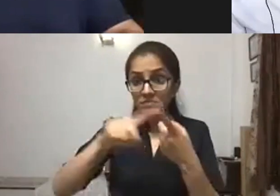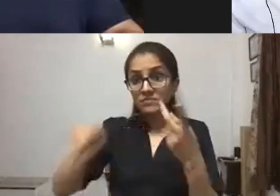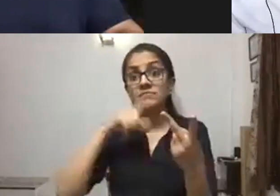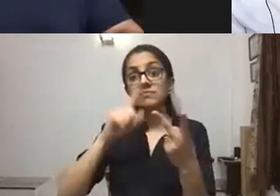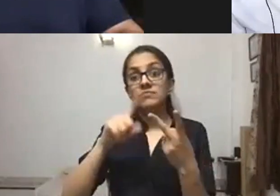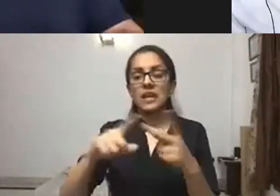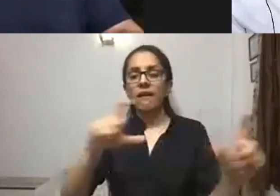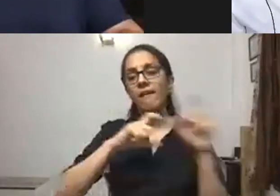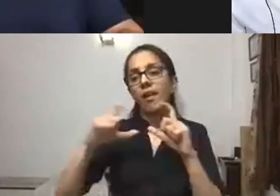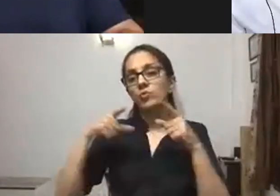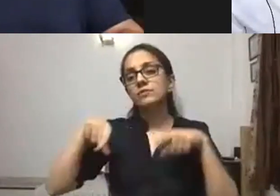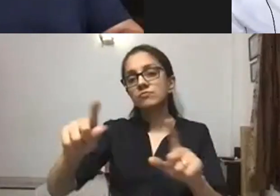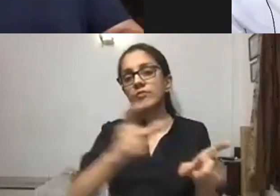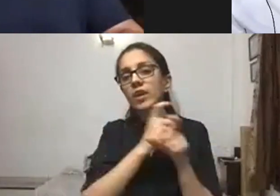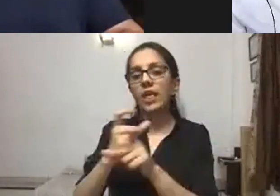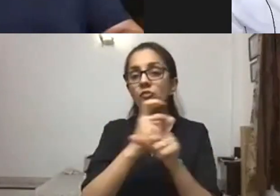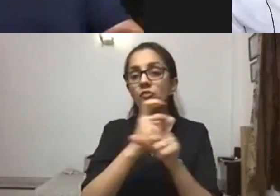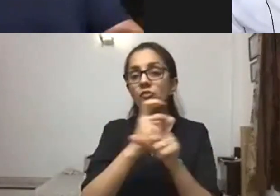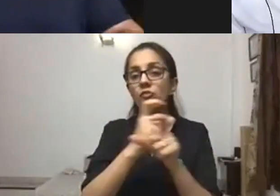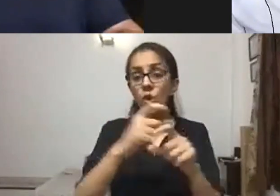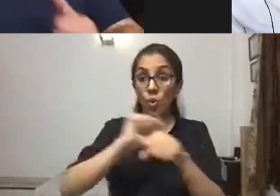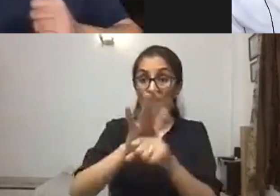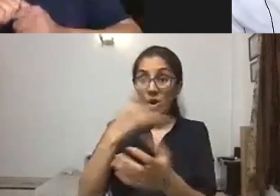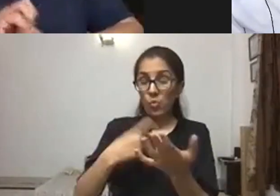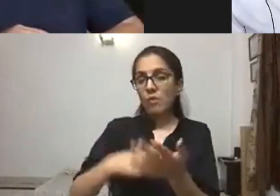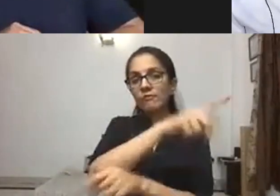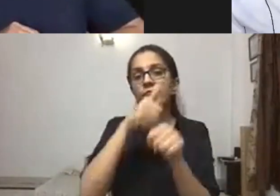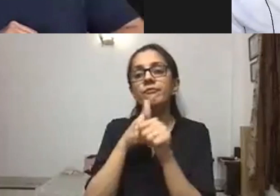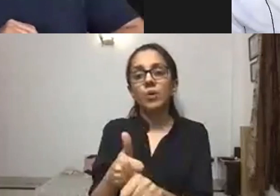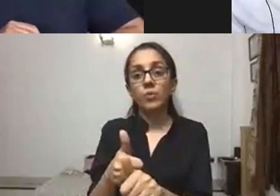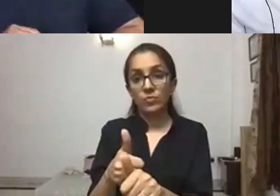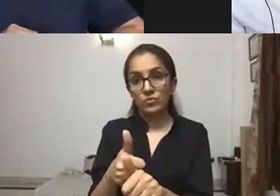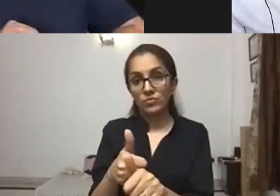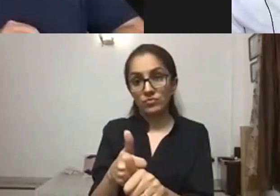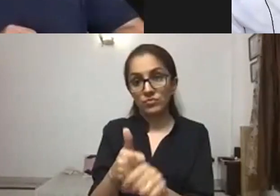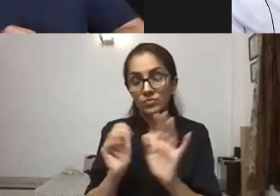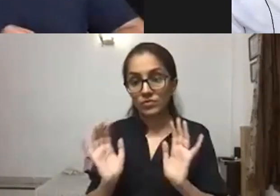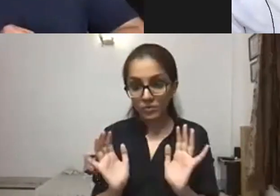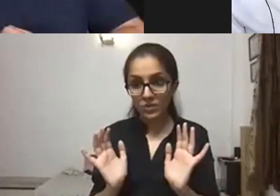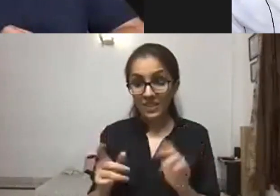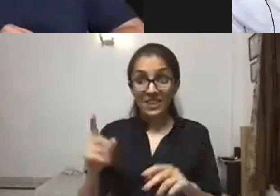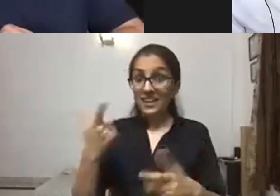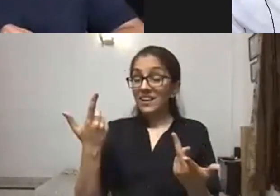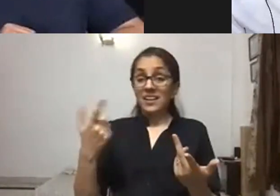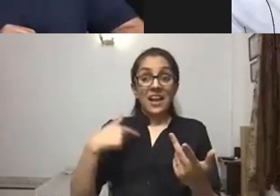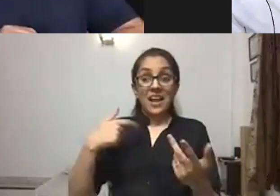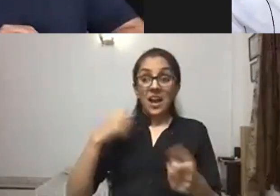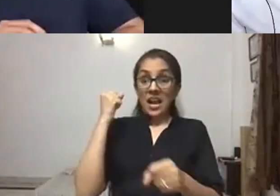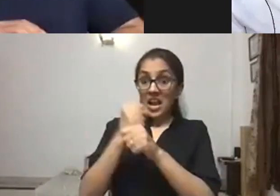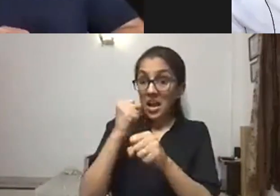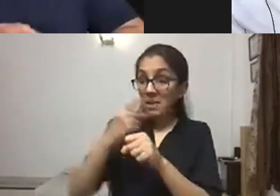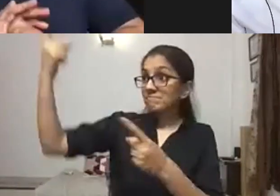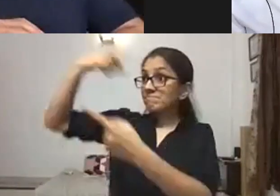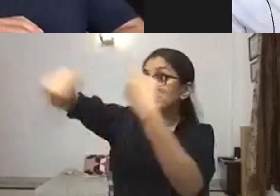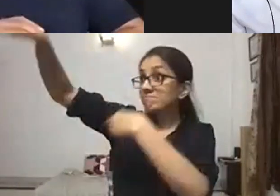by taking care of all the COVID norms. So until and unless people, the government officials,